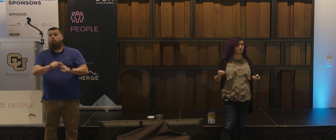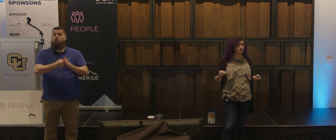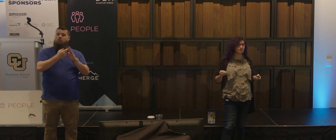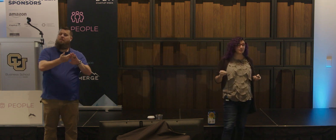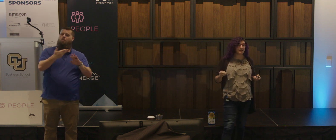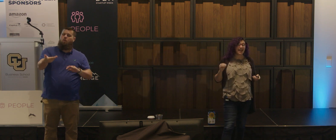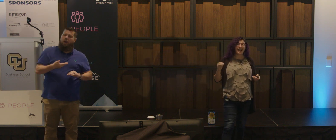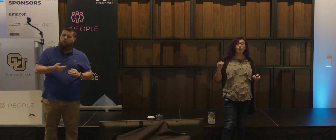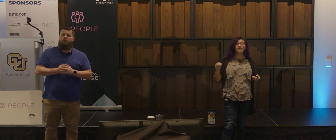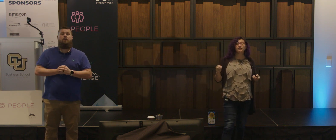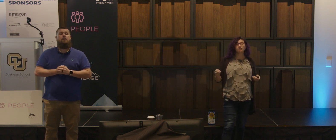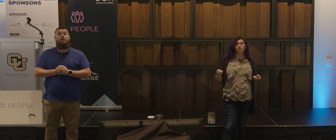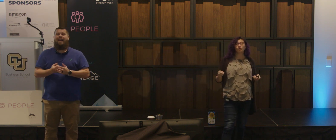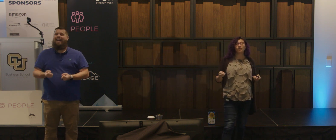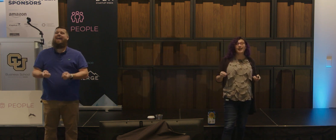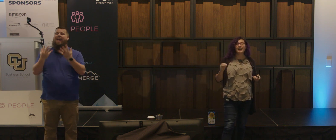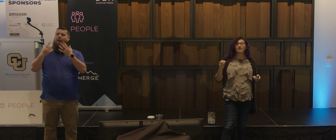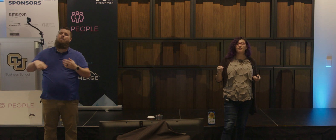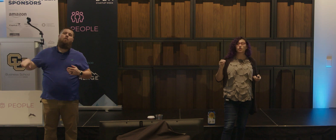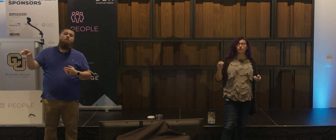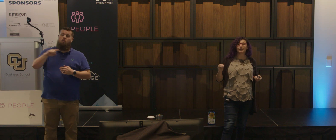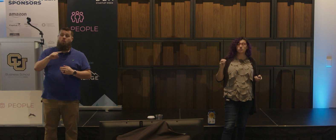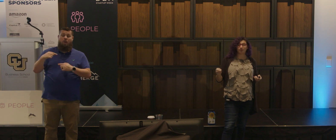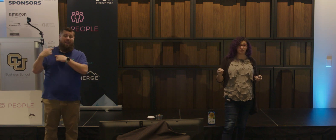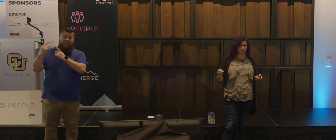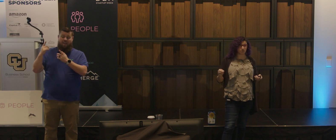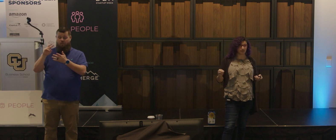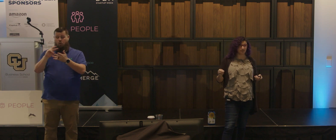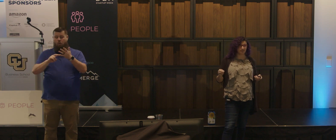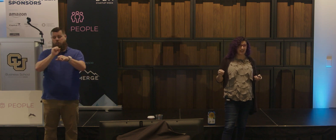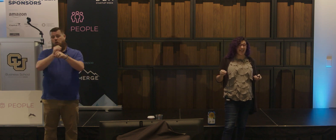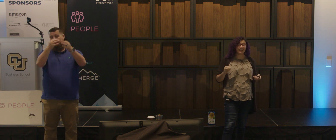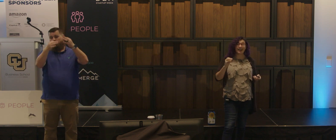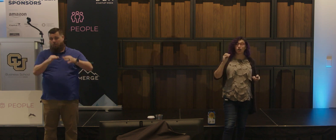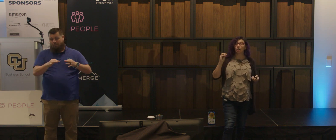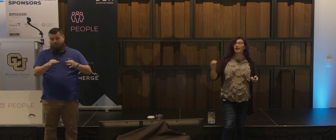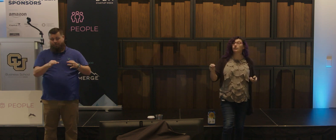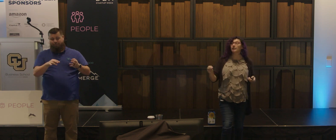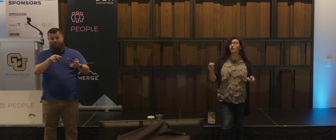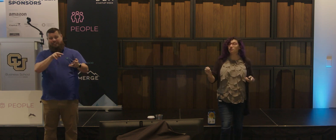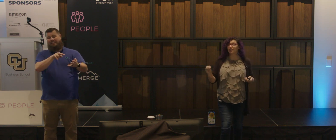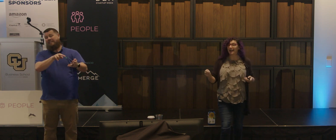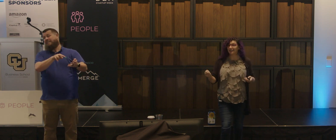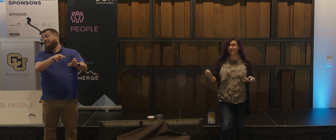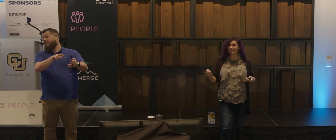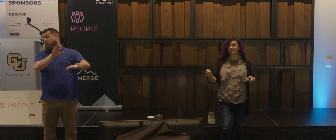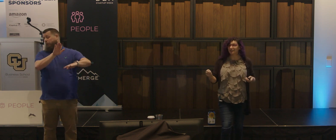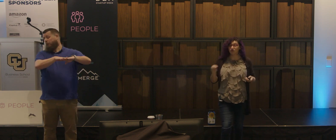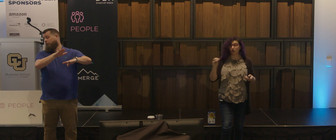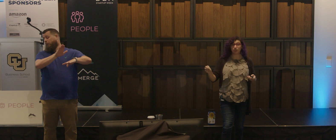hire. How many of you have ever read a job description and it had a glaring red